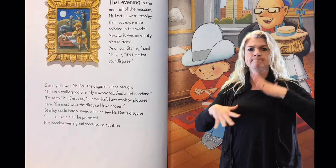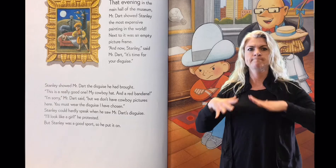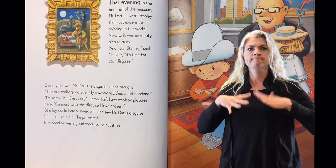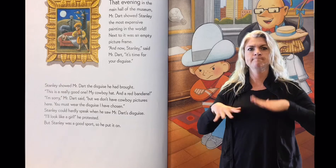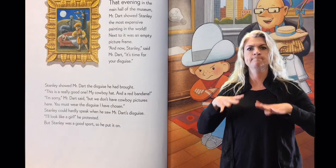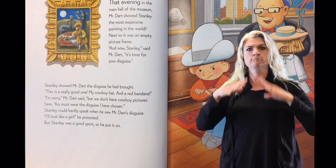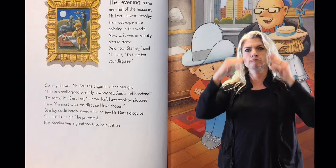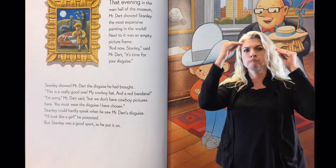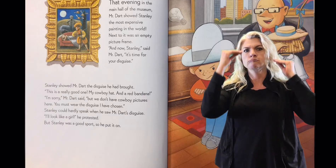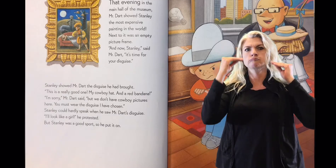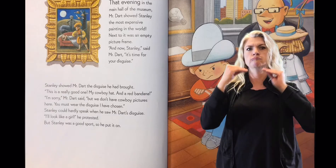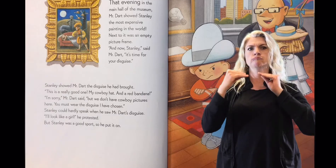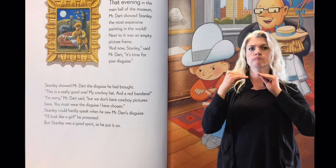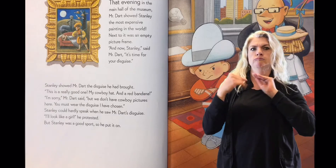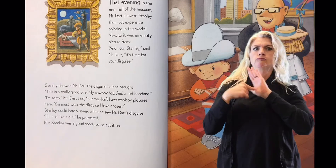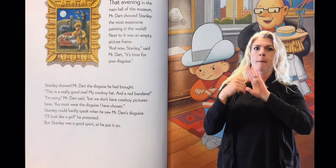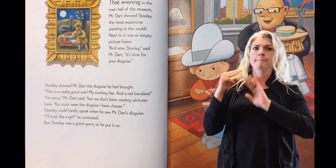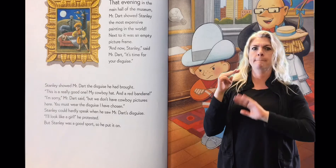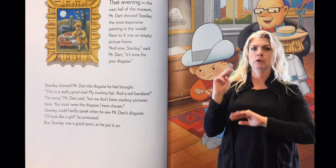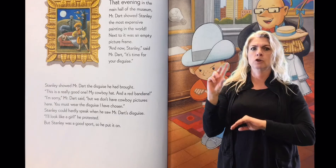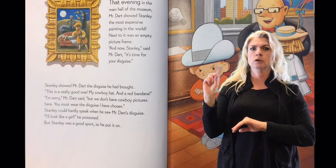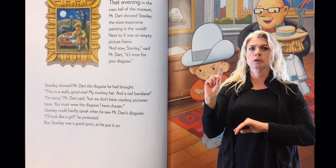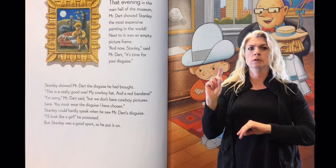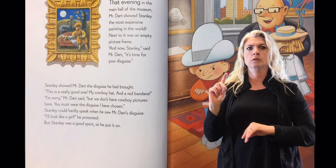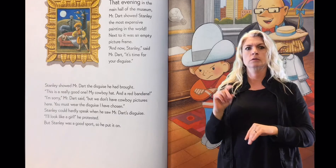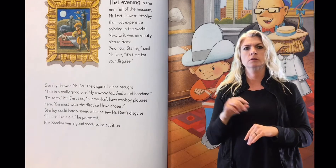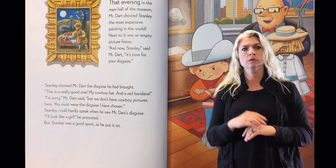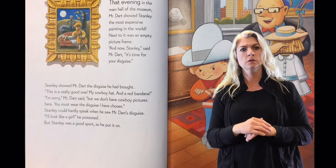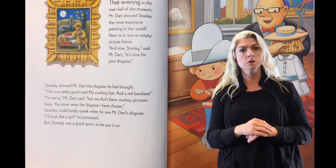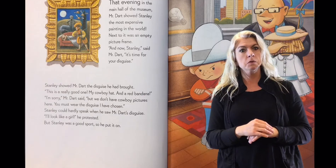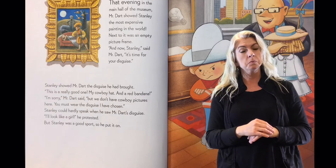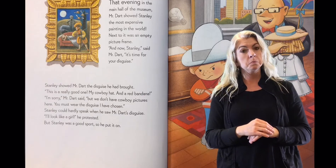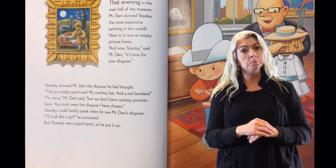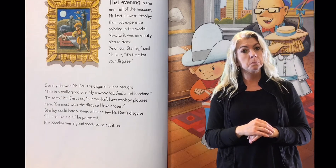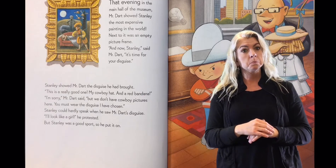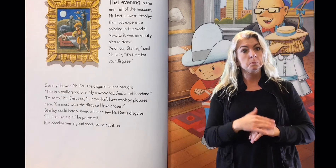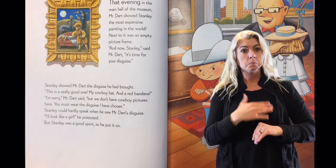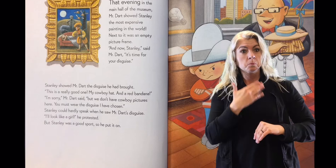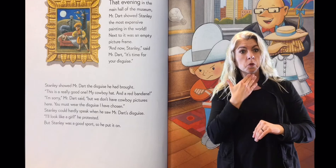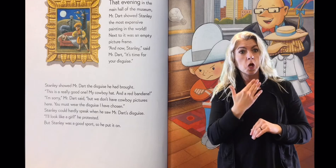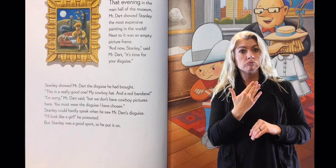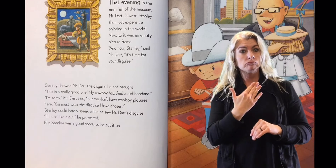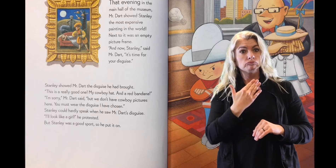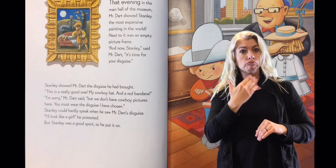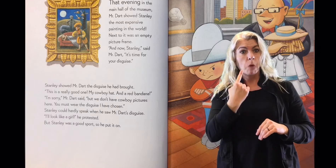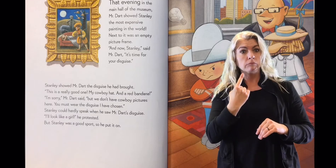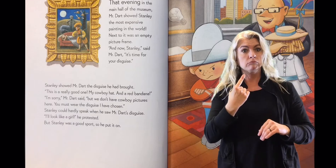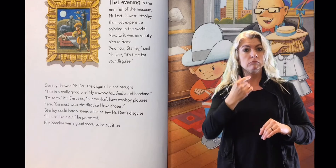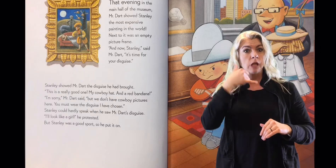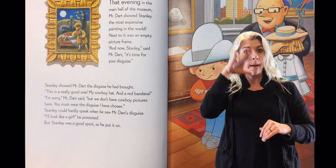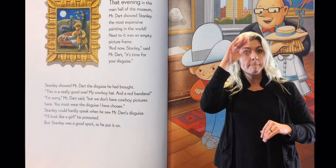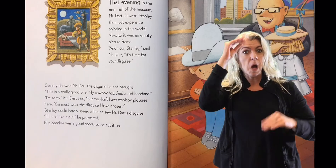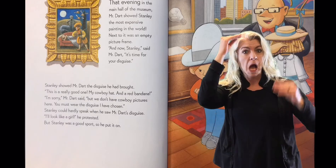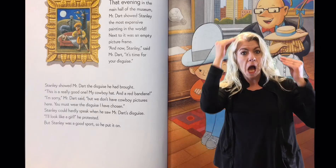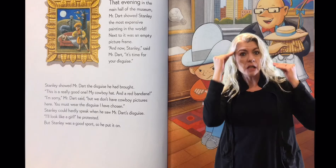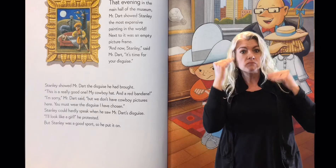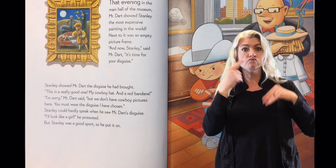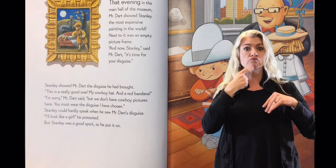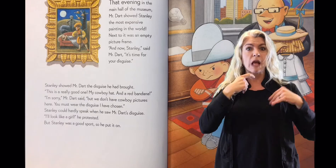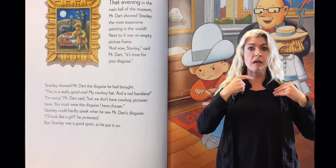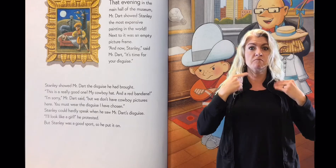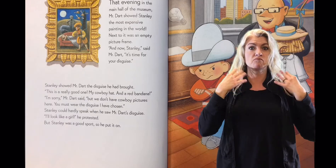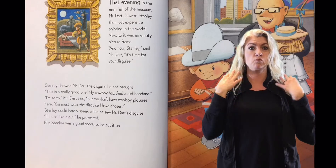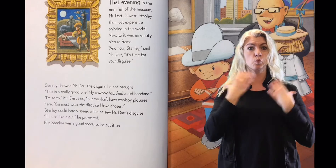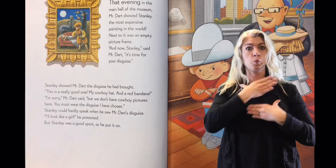Stanley showed Mr. Dart the disguise he had brought. "This is a really good one. My cowboy hat and a